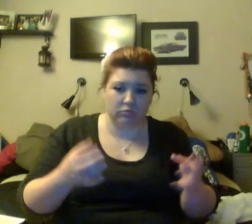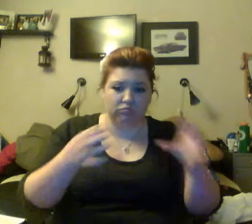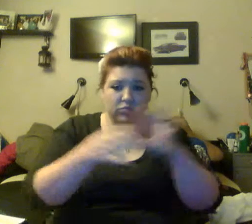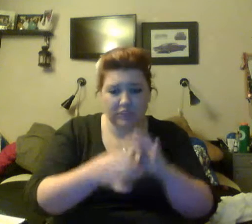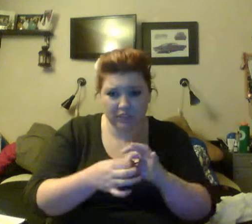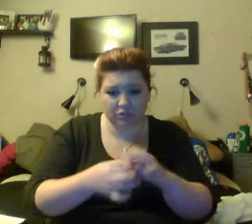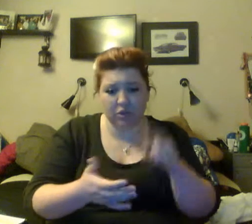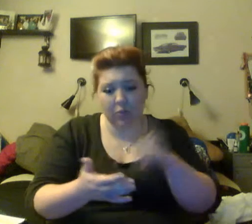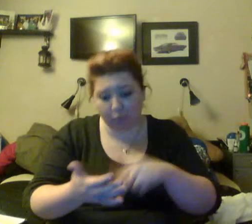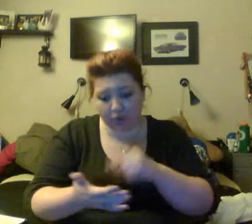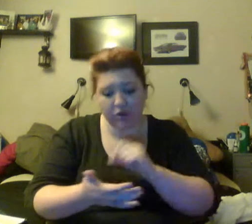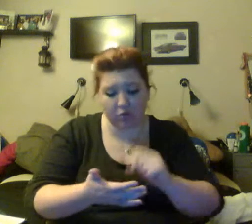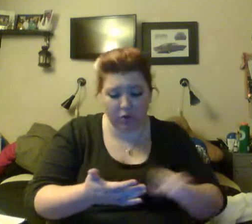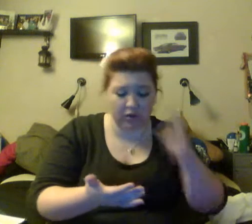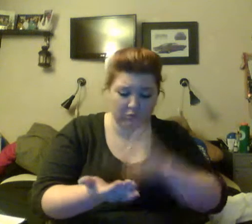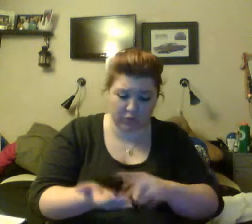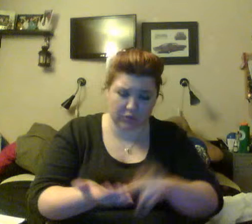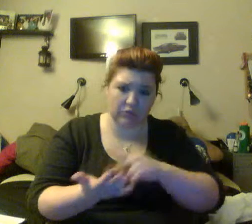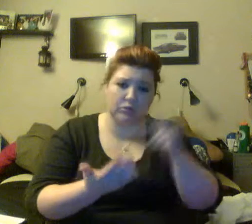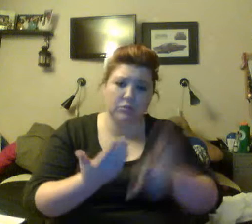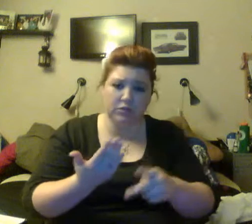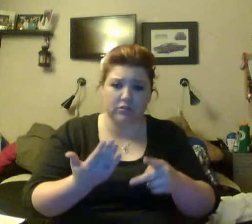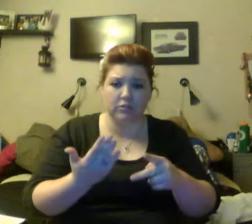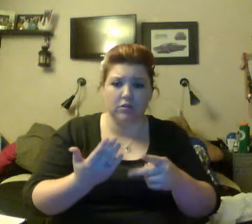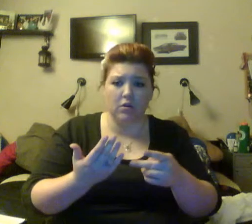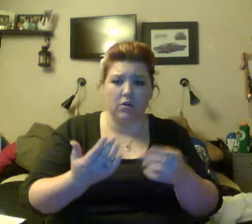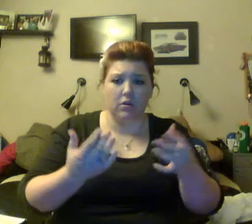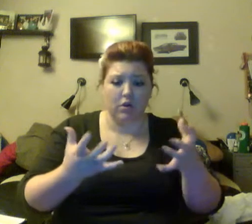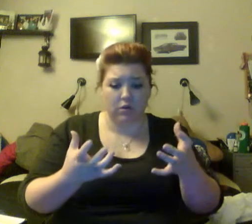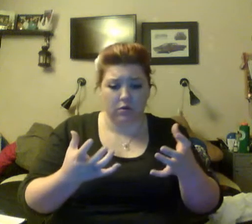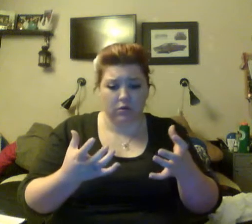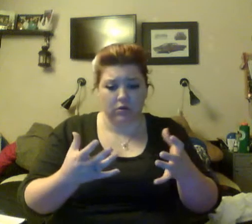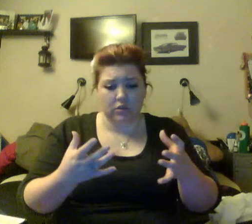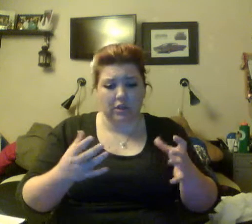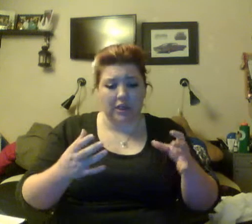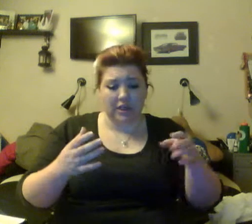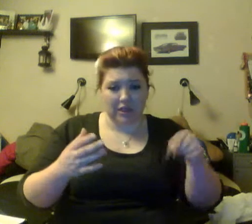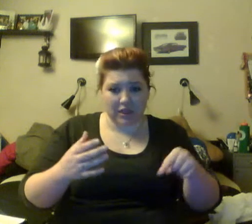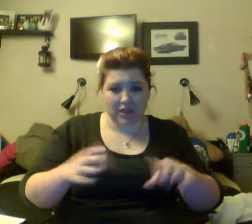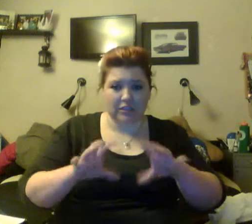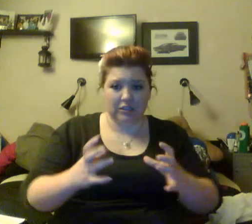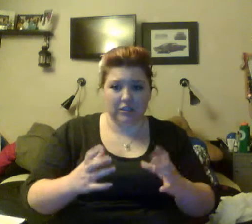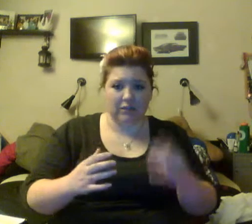my students. So what I do with this class is I have 4 content areas that I determine